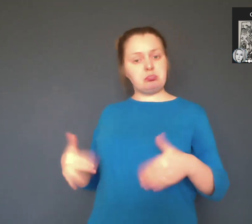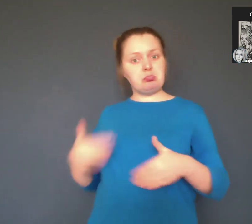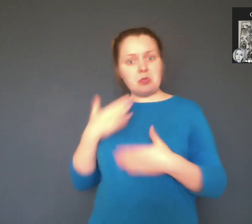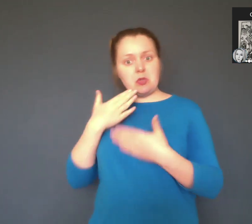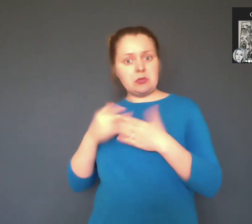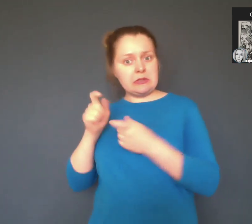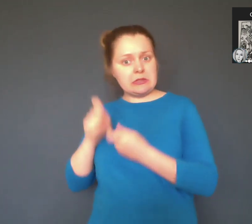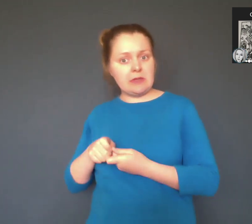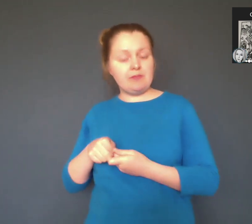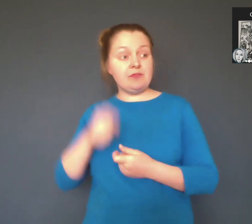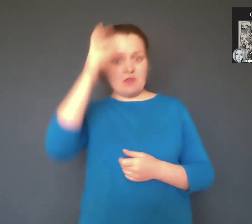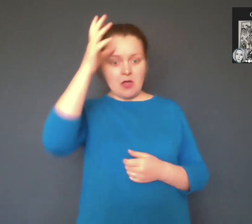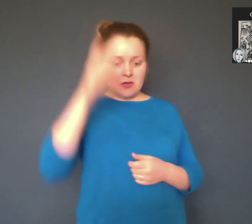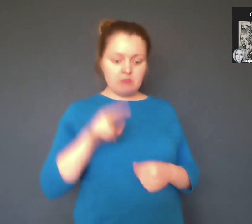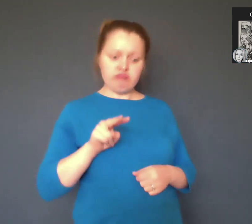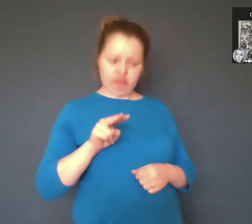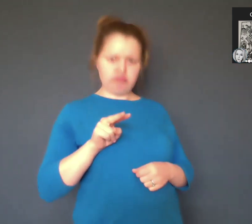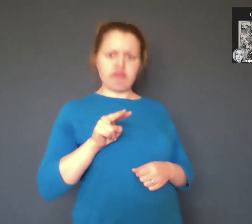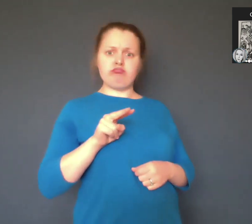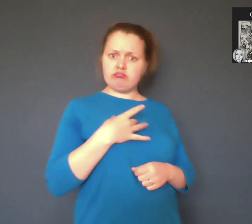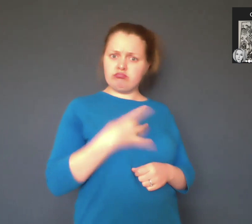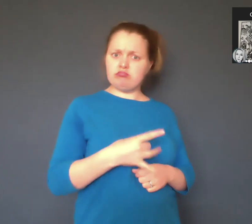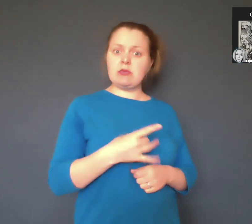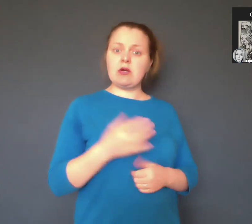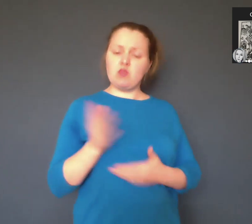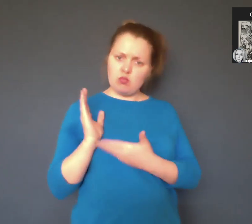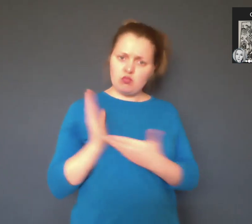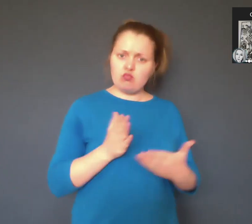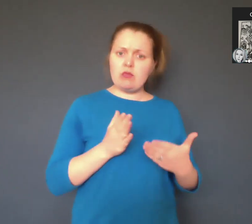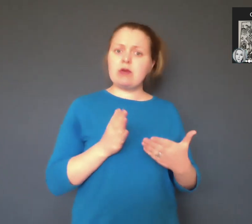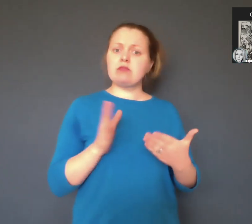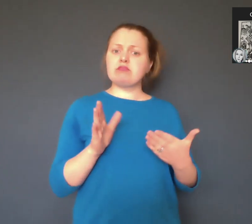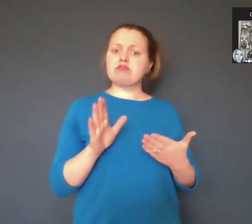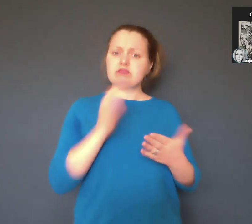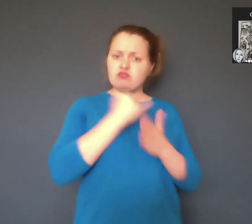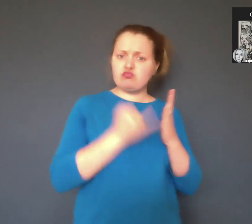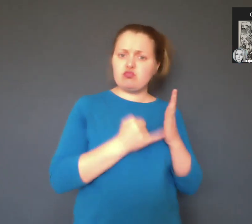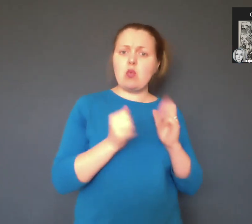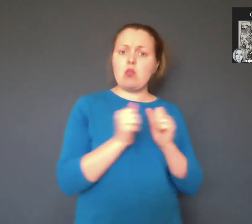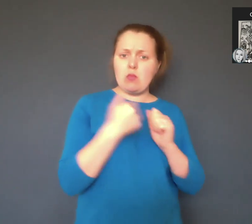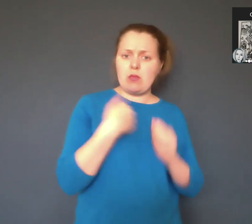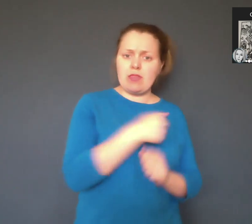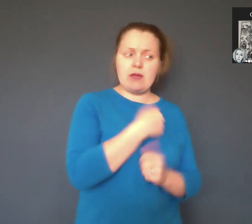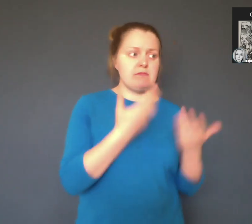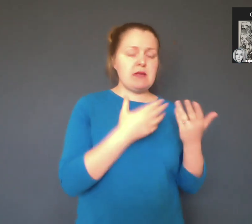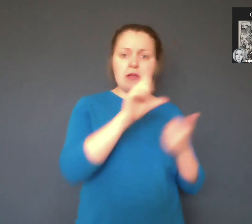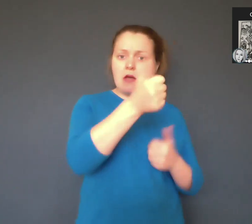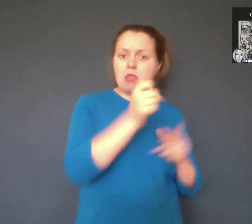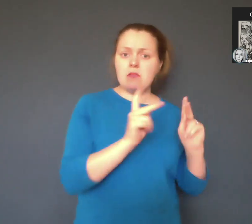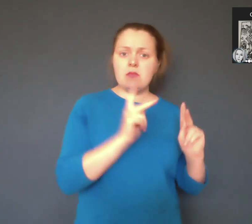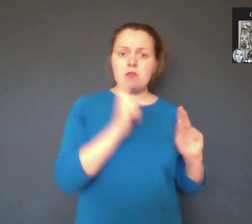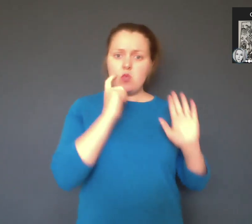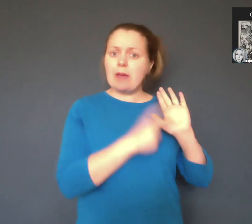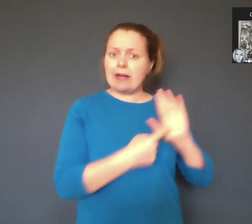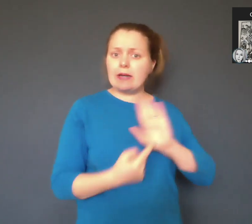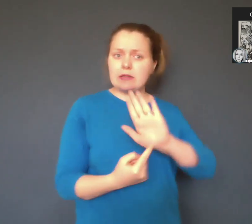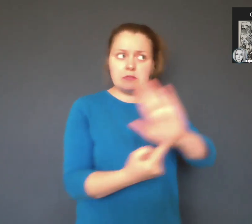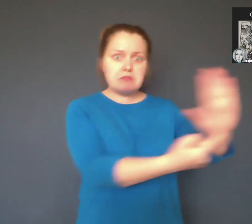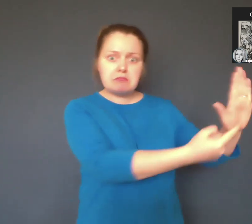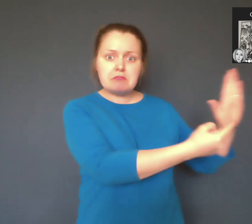But the second day was just as frustrating as the first. Nobody knew the house that Harvey had drawn, nor anything remotely like it.